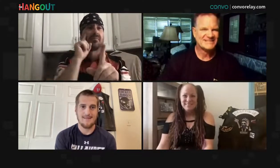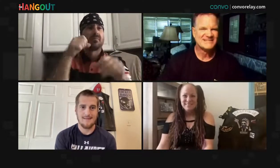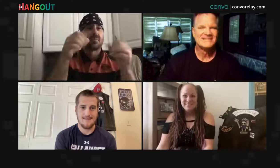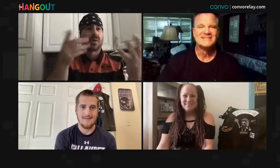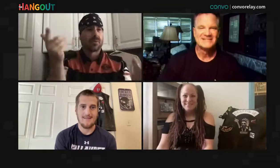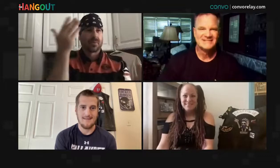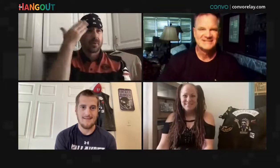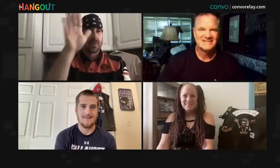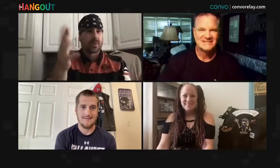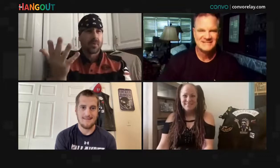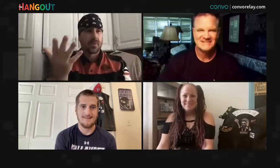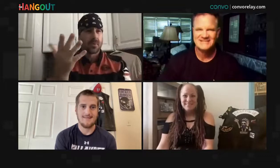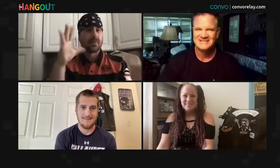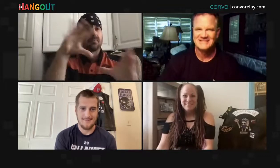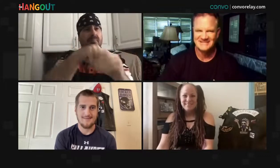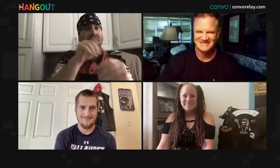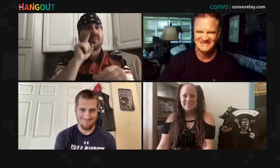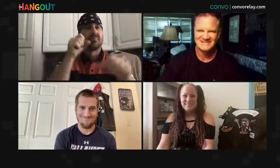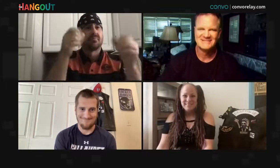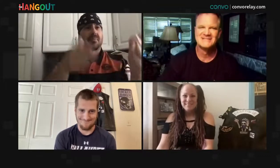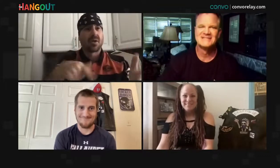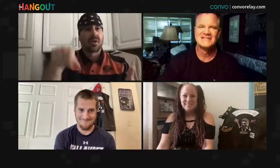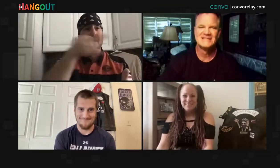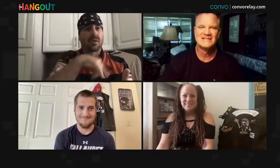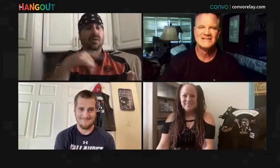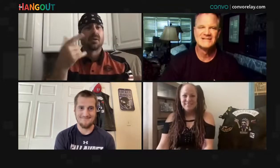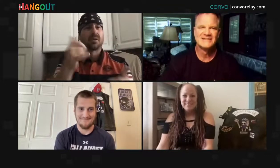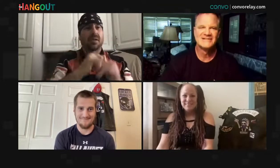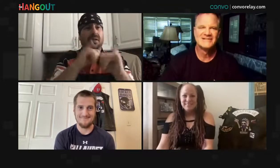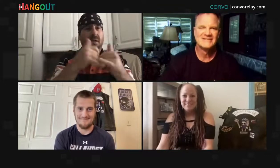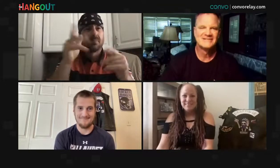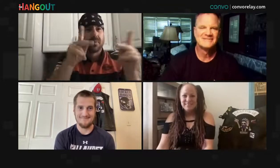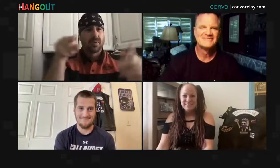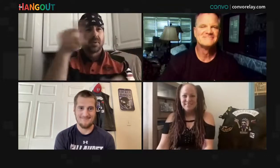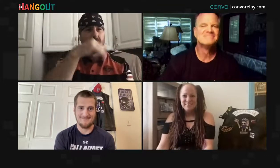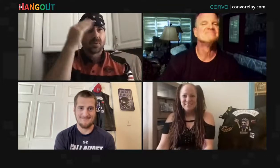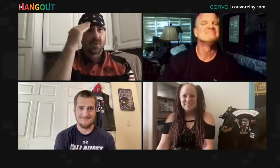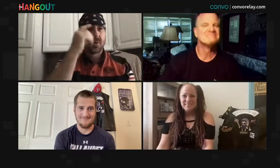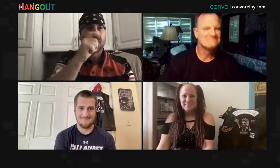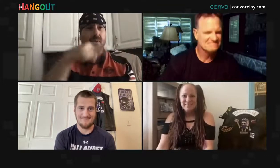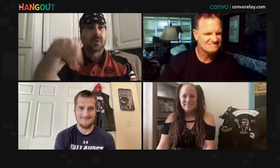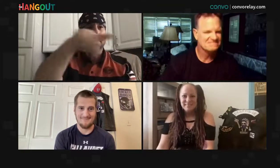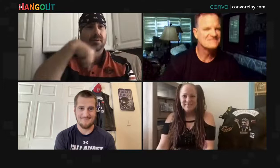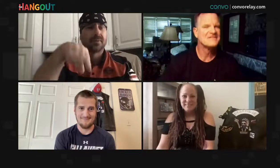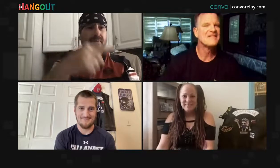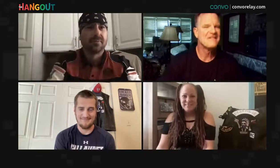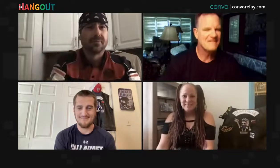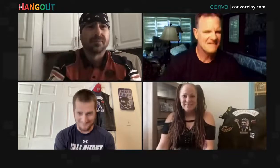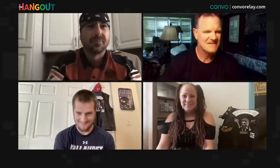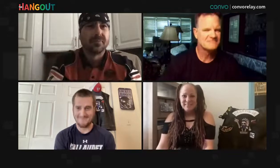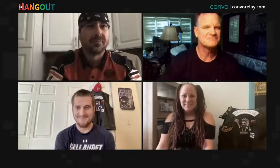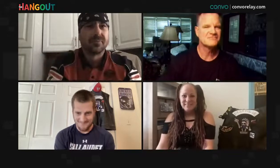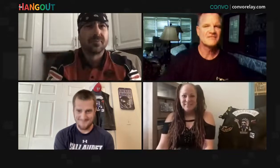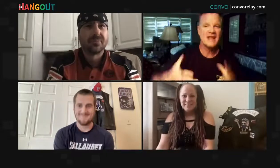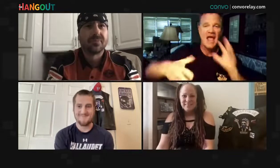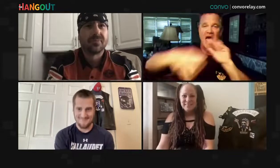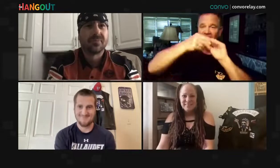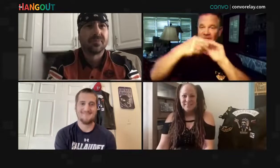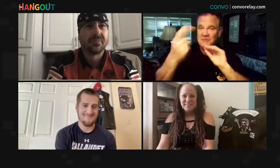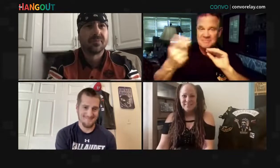group. So we have to incorporate the deaf bikers, and that's how everyone will know who we are